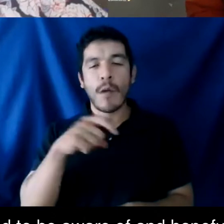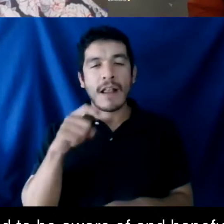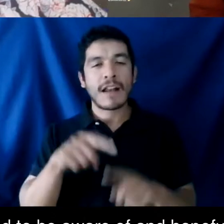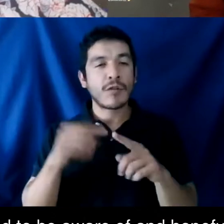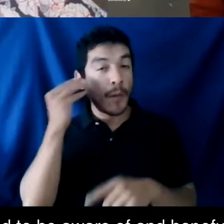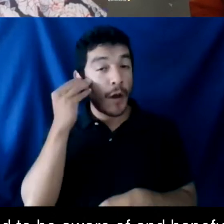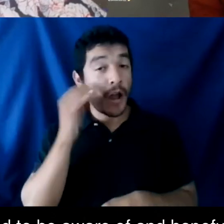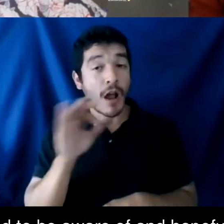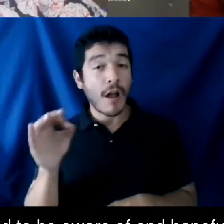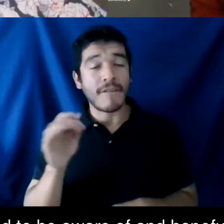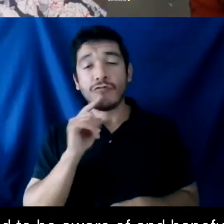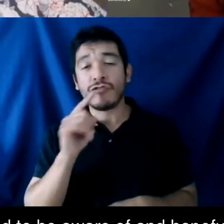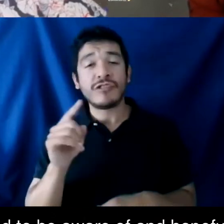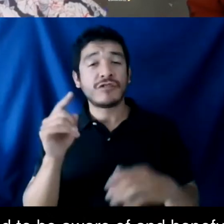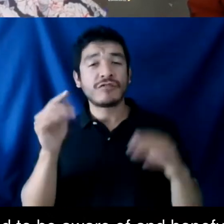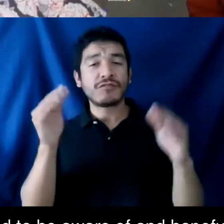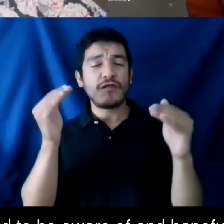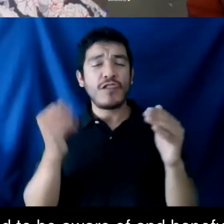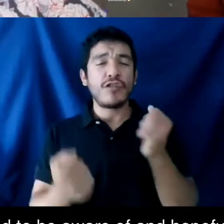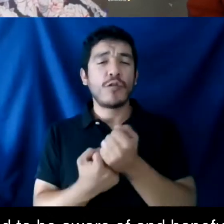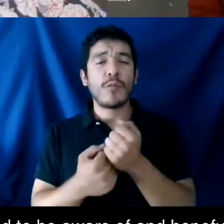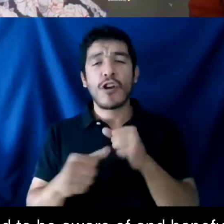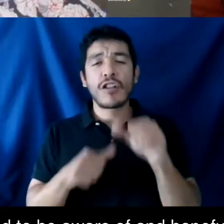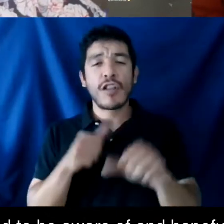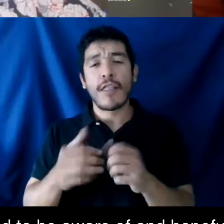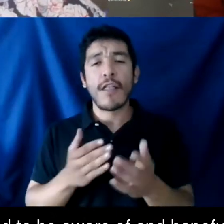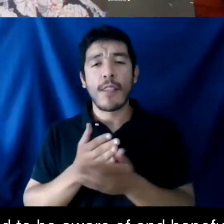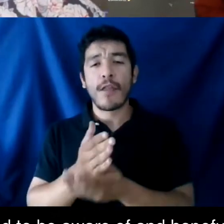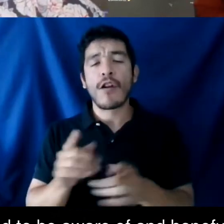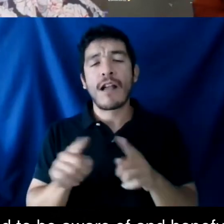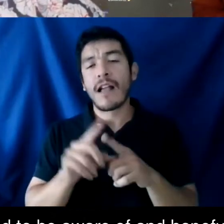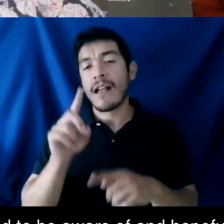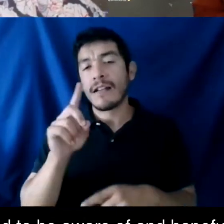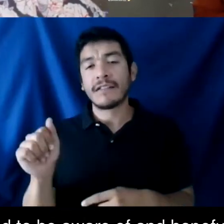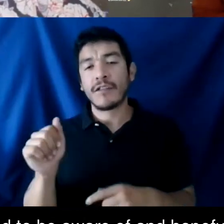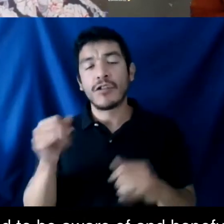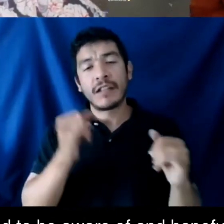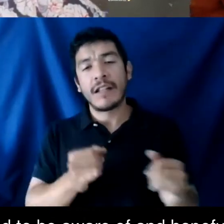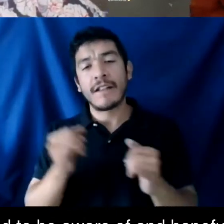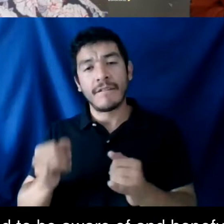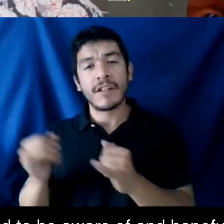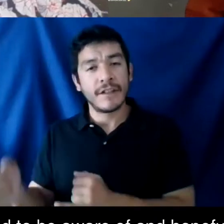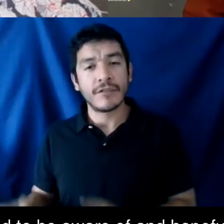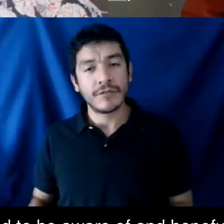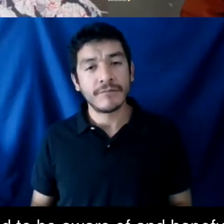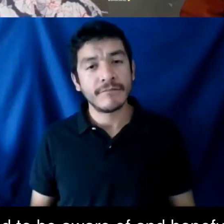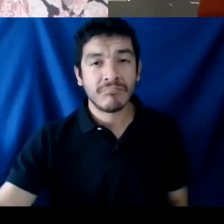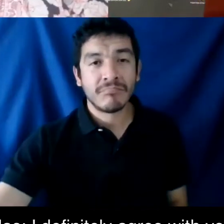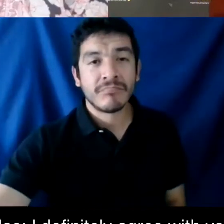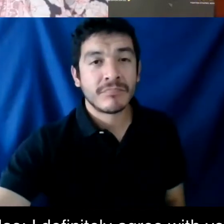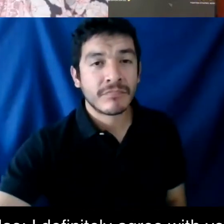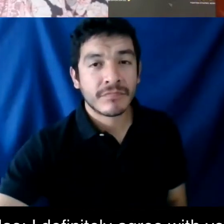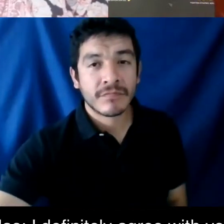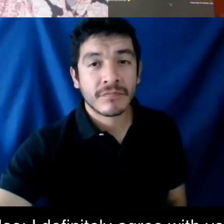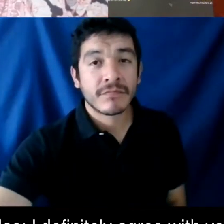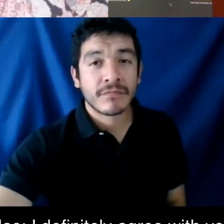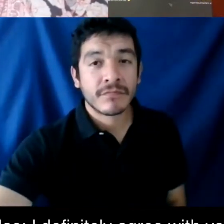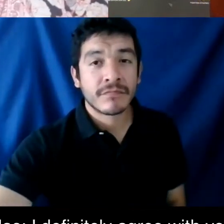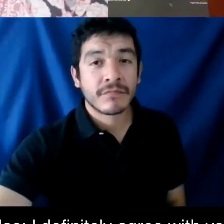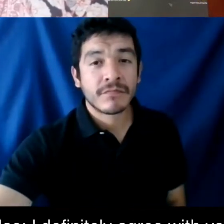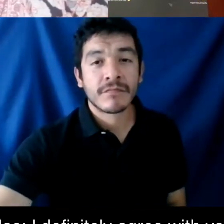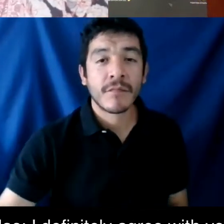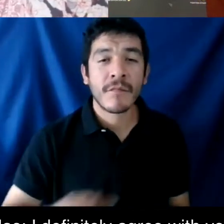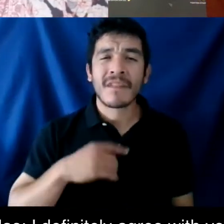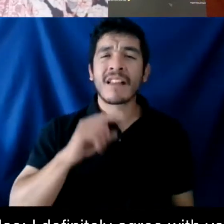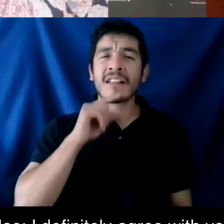of and hopefully support each other through as disabled individuals. I definitely agree with